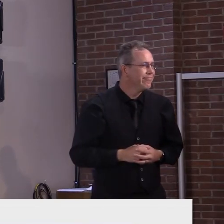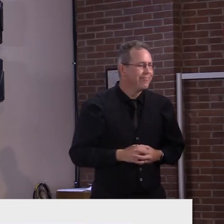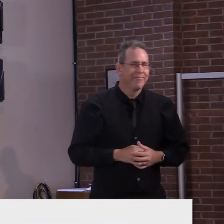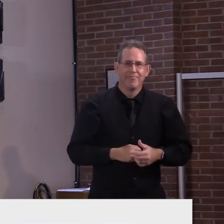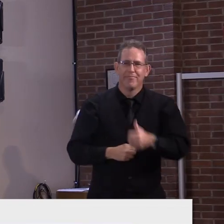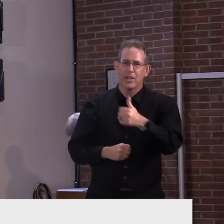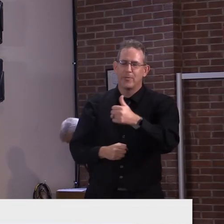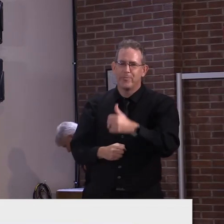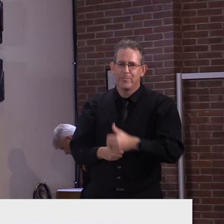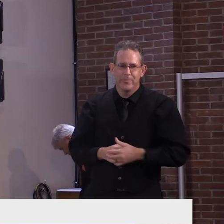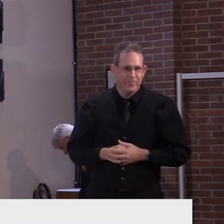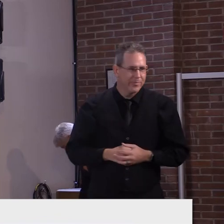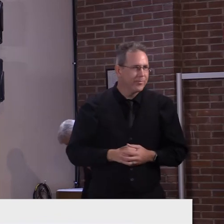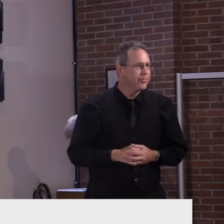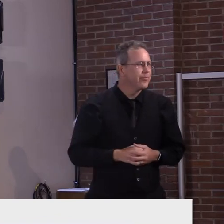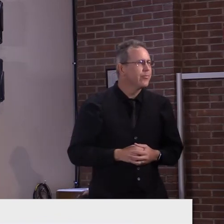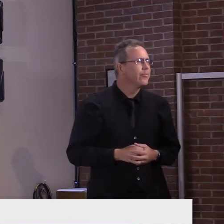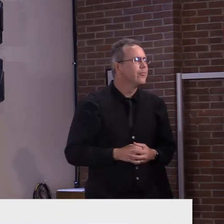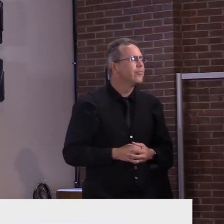Andrew McGregor, Caledonian Record.